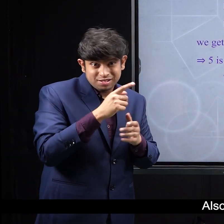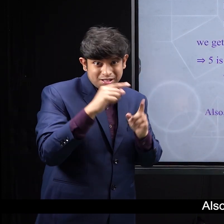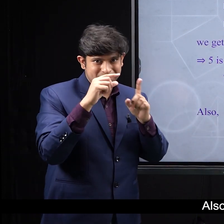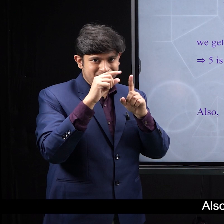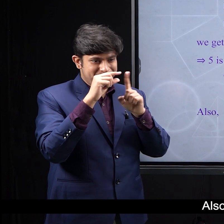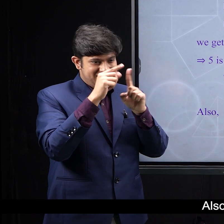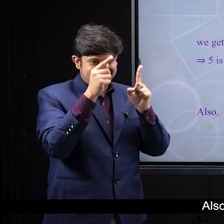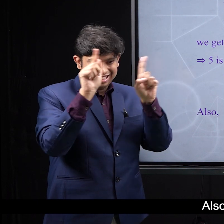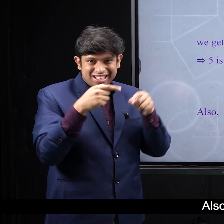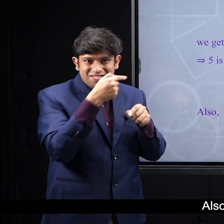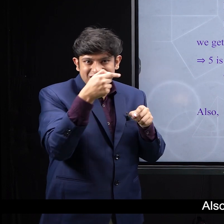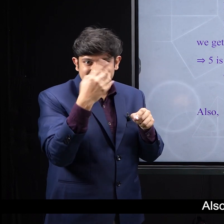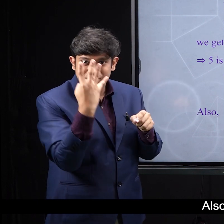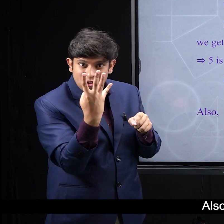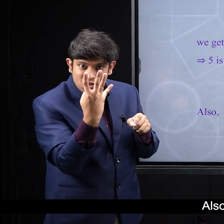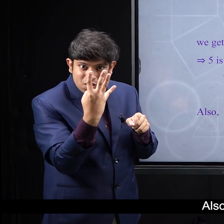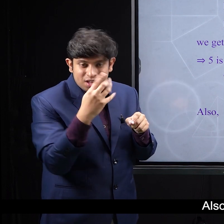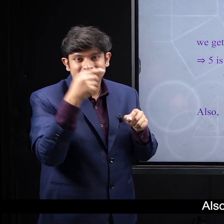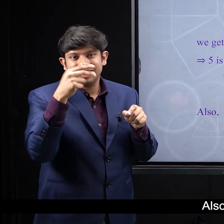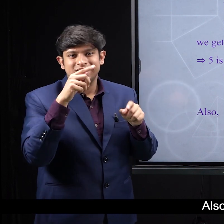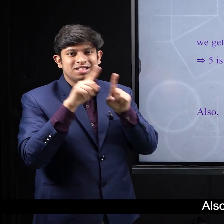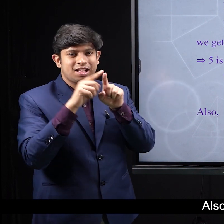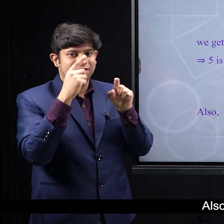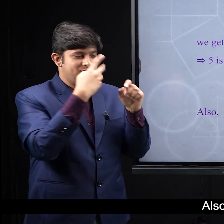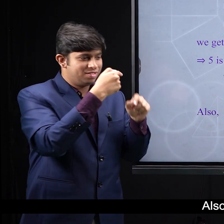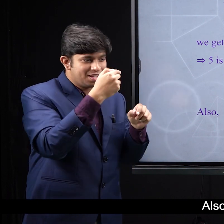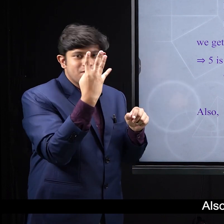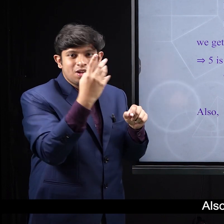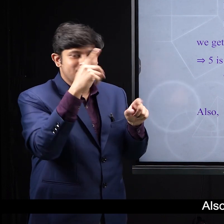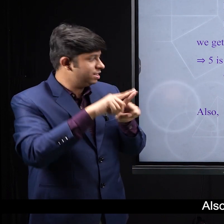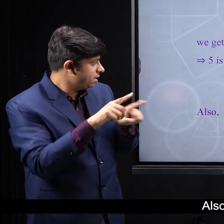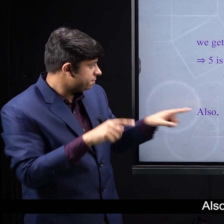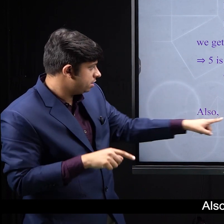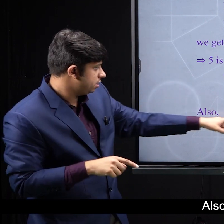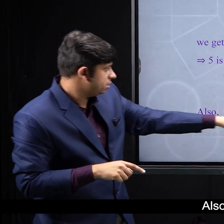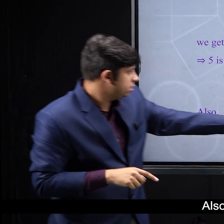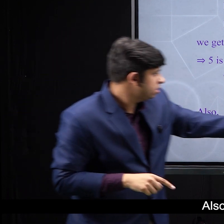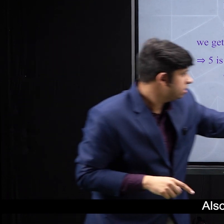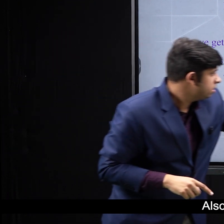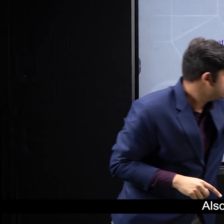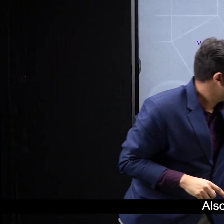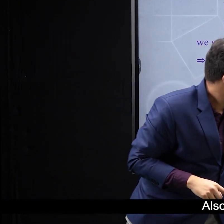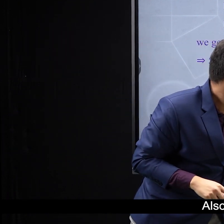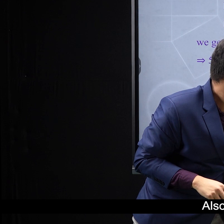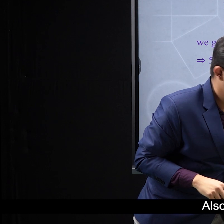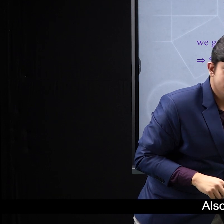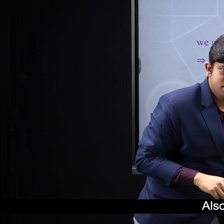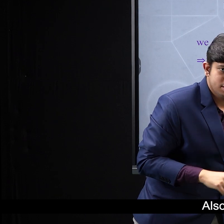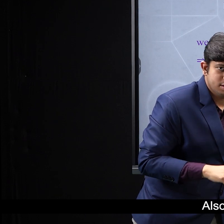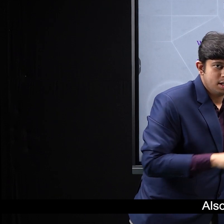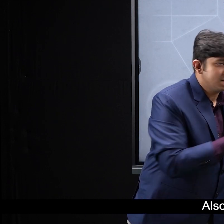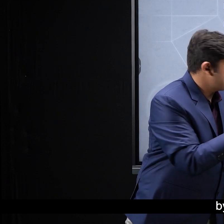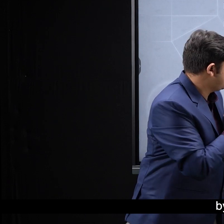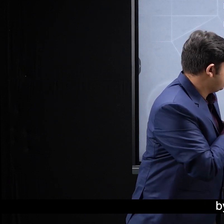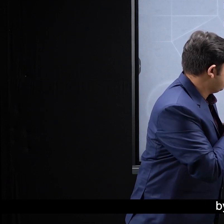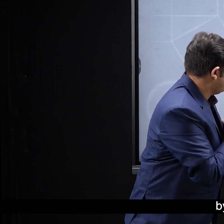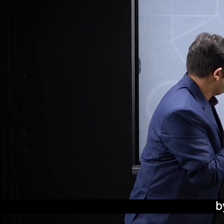Also, p of minus 4 is equal to minus of minus 4 whole square minus of 2 into minus 4 plus 8. By solving,